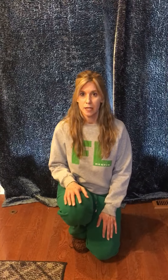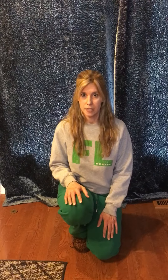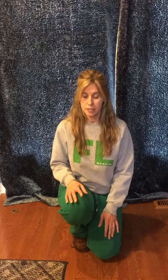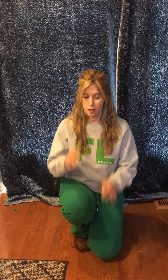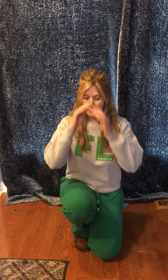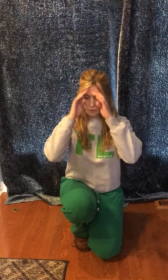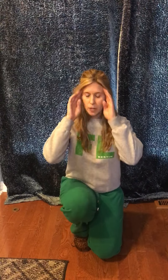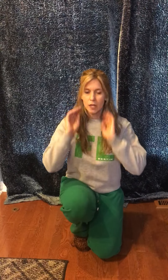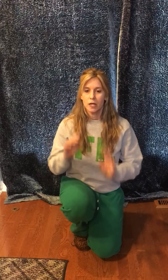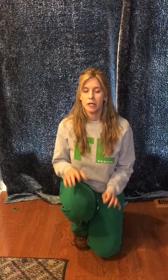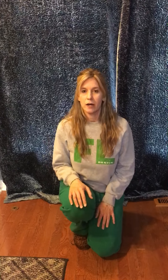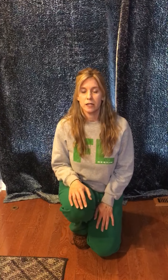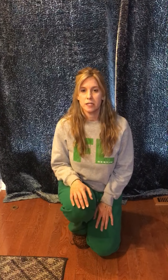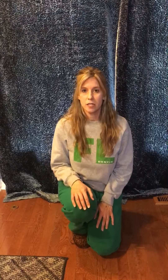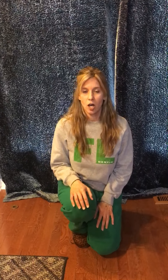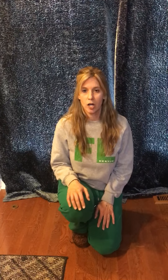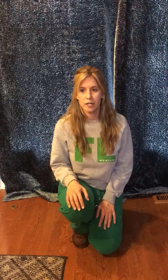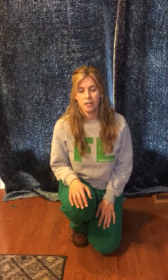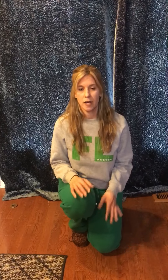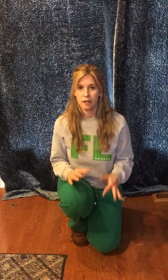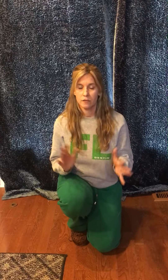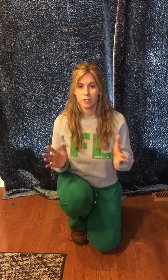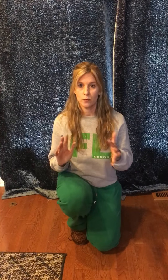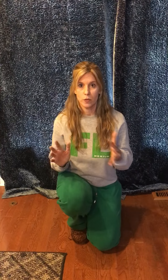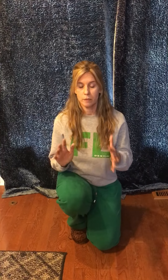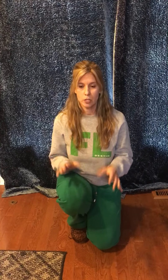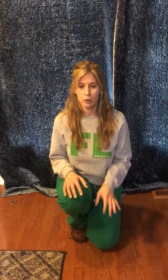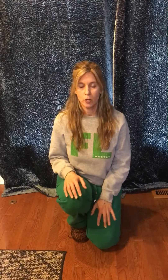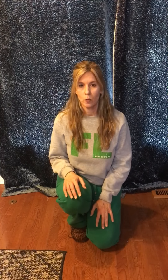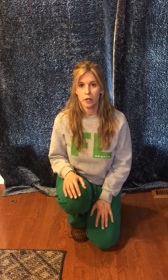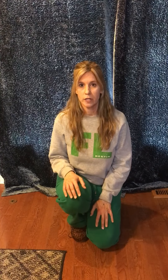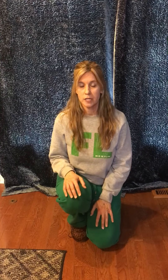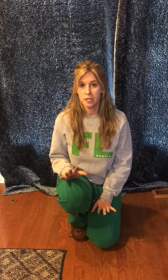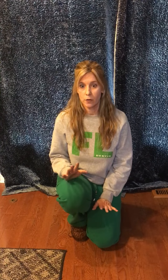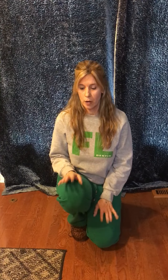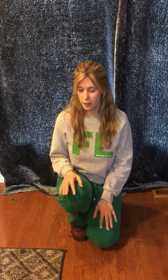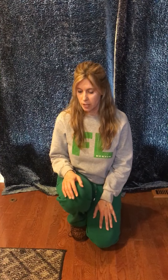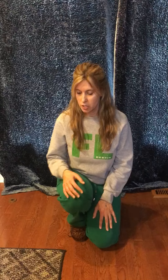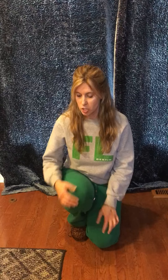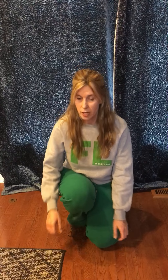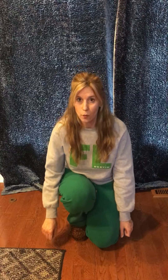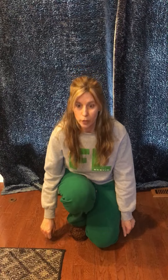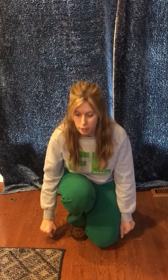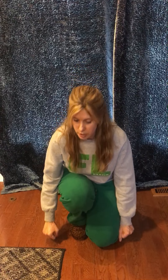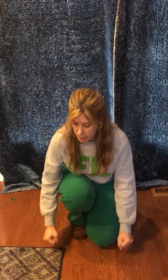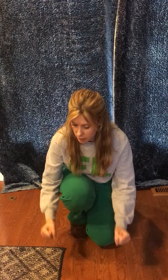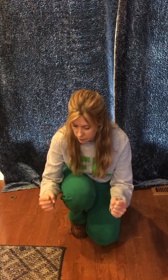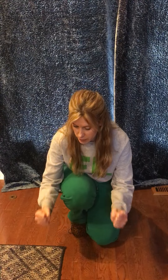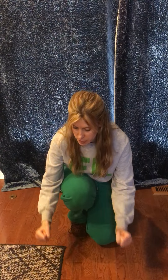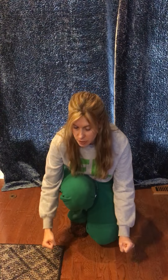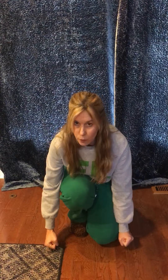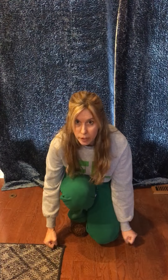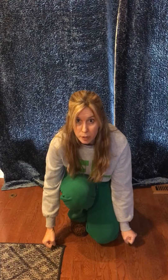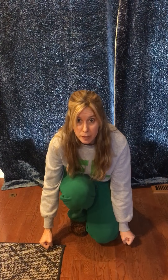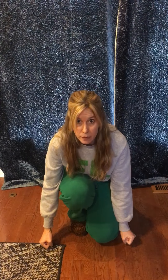is up. Now in the song, it's got kind of this rhythm to it where it says the ground began to shake, and we're going to take our fists and we're going to beat on the